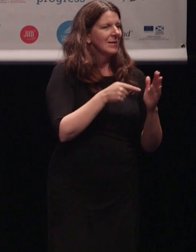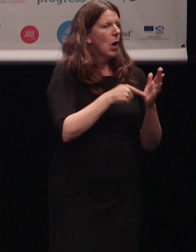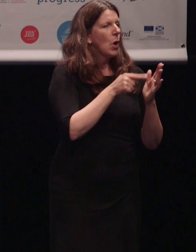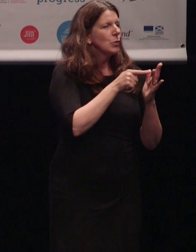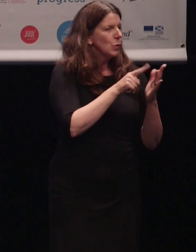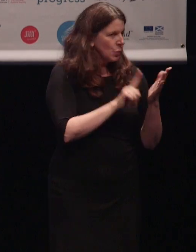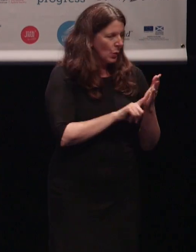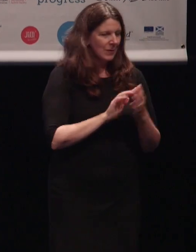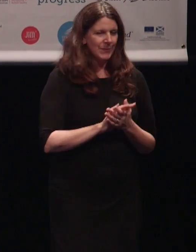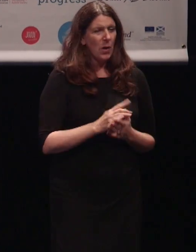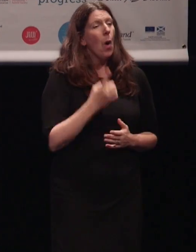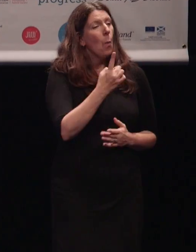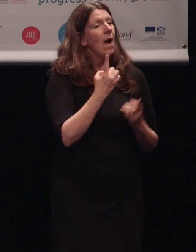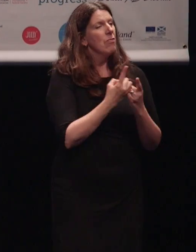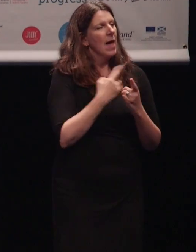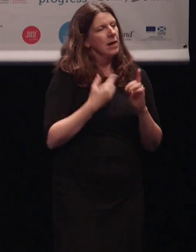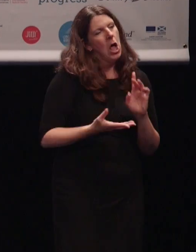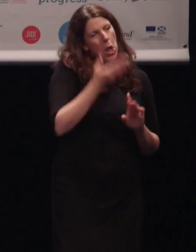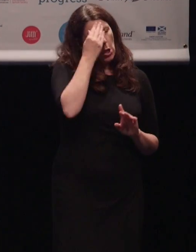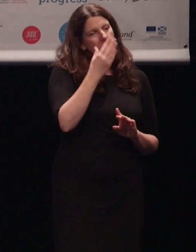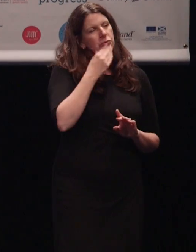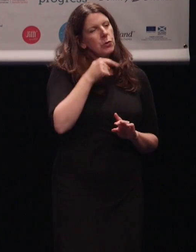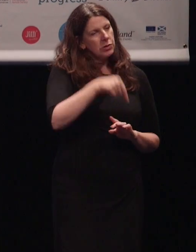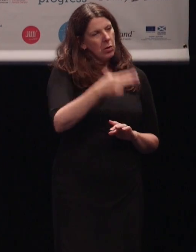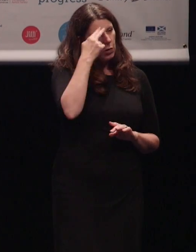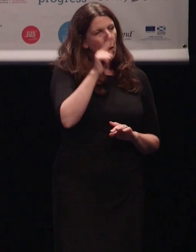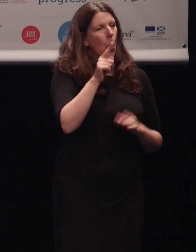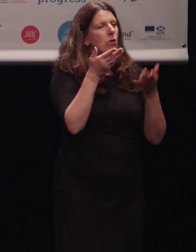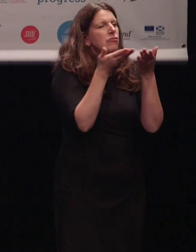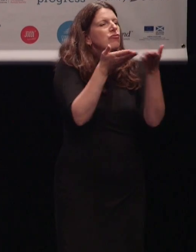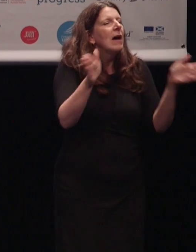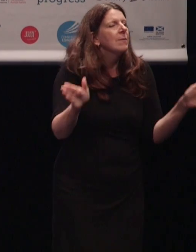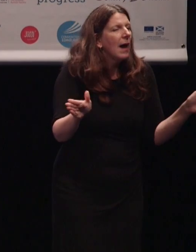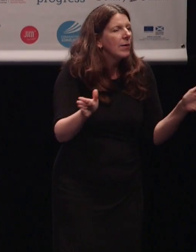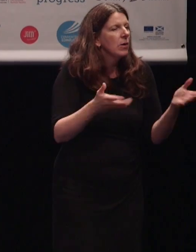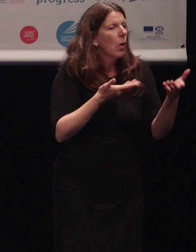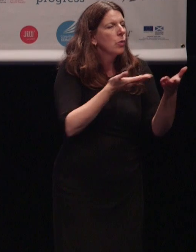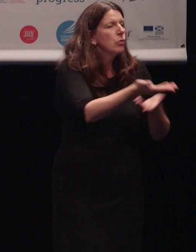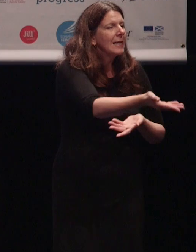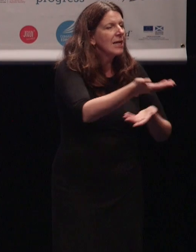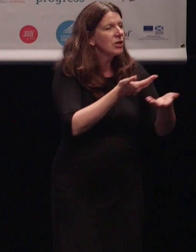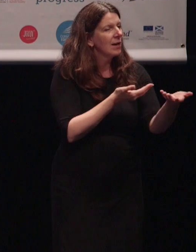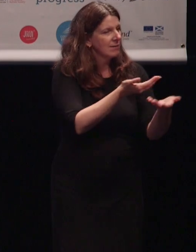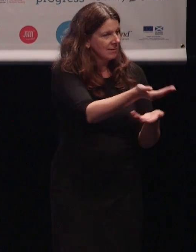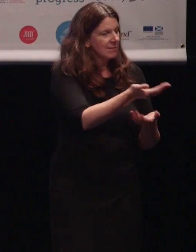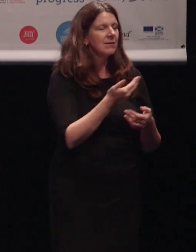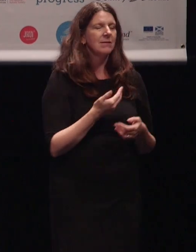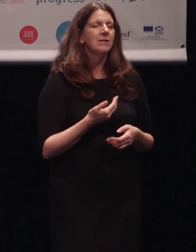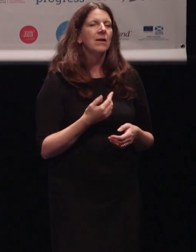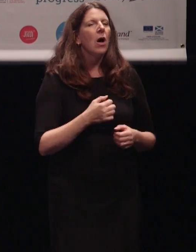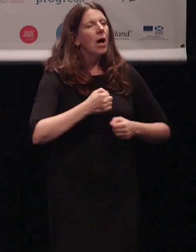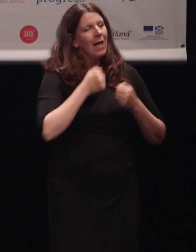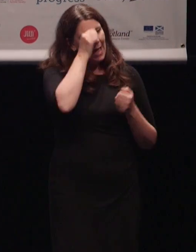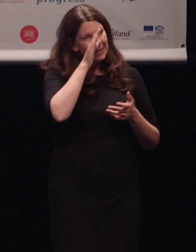have learned to use, I call it transparent communication. Because I think my experience is